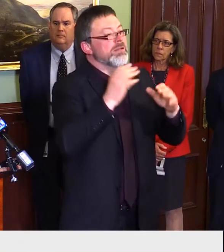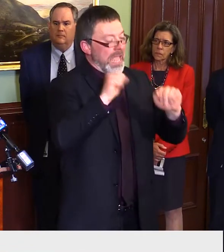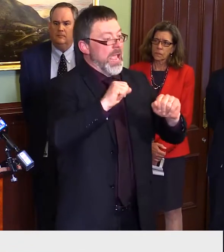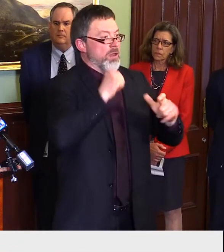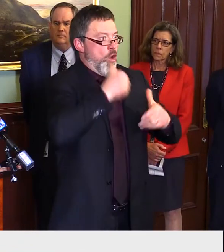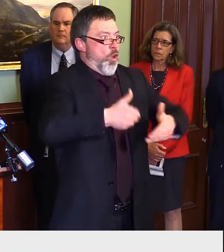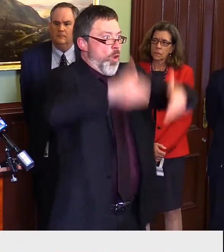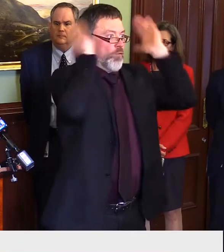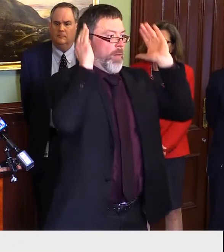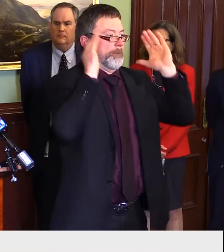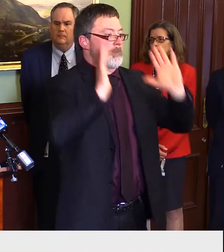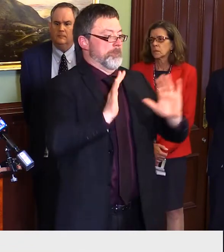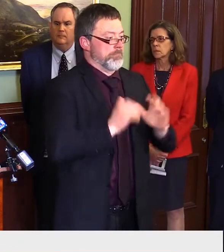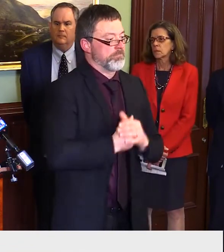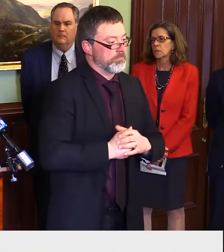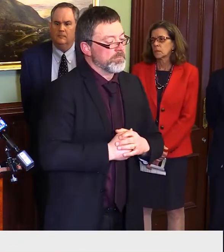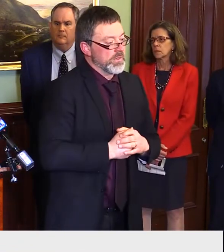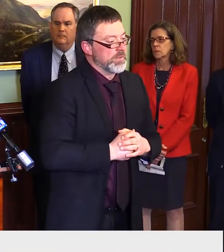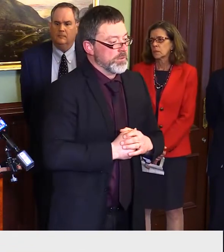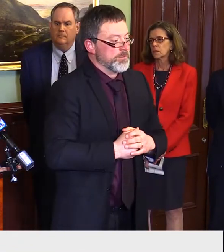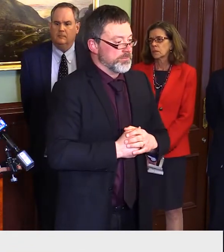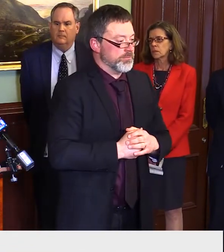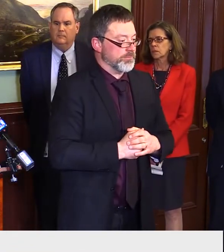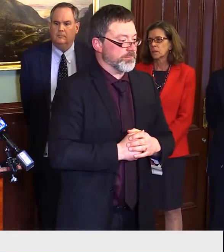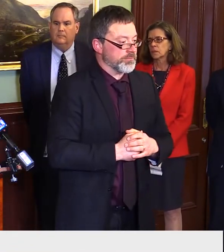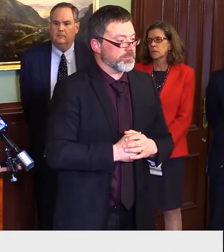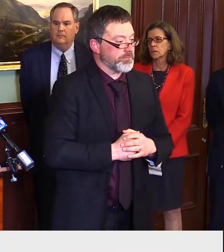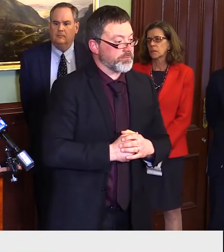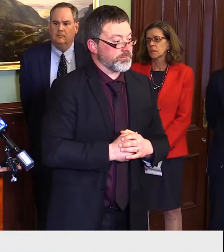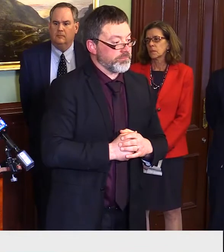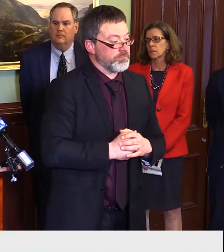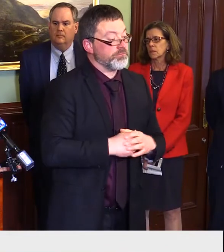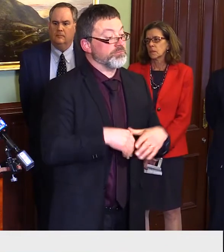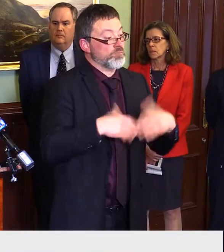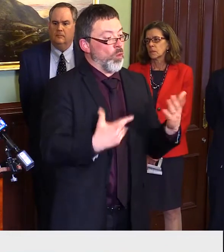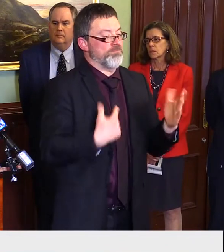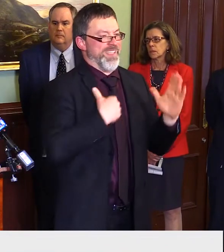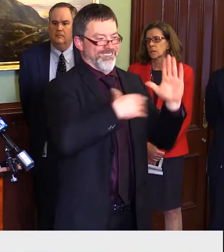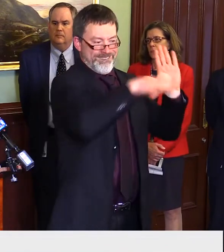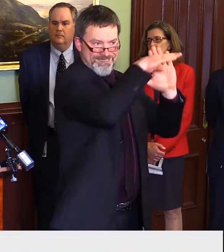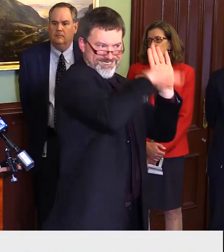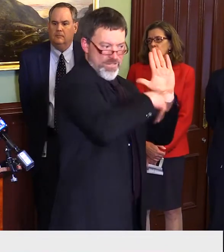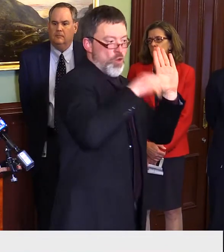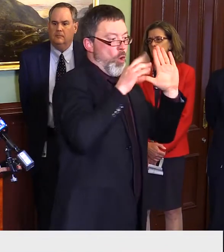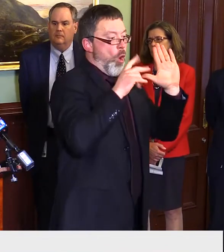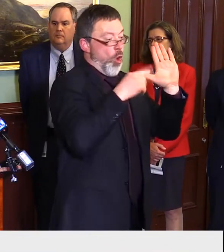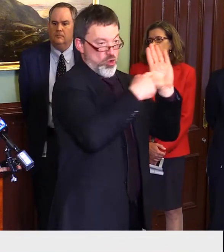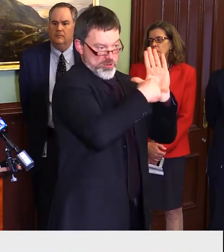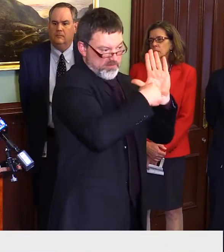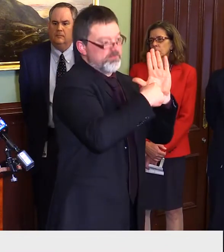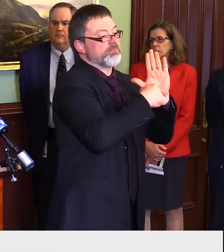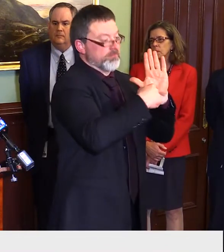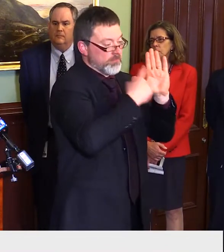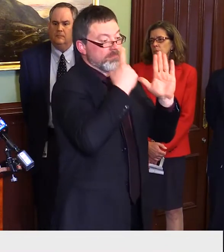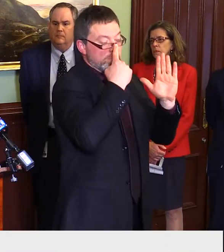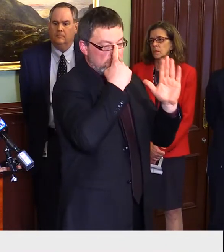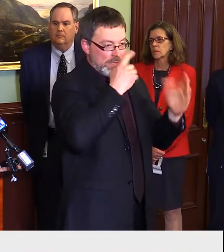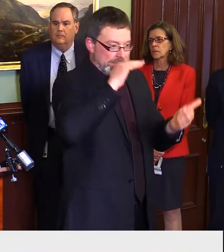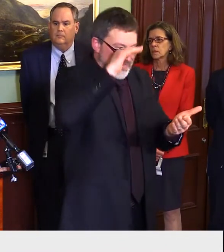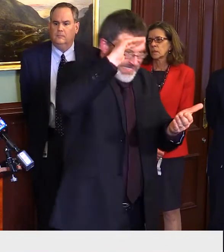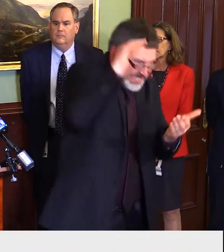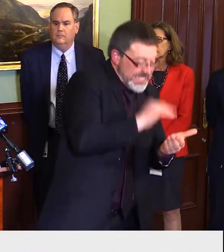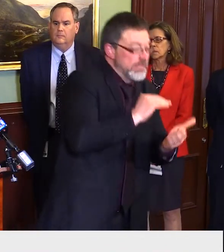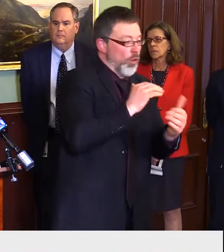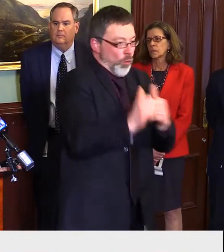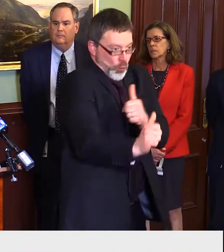through this executive order an approach to limit the risk and exposure to the virus for those more vulnerable populations.